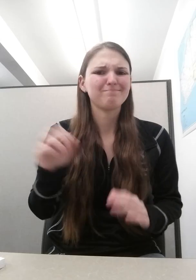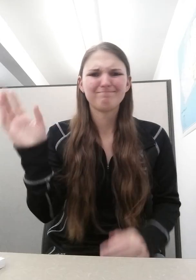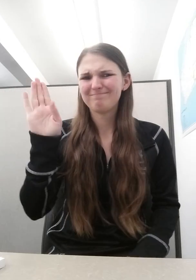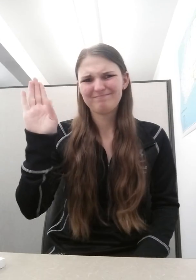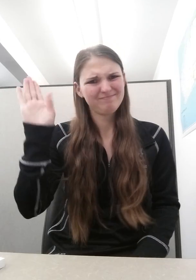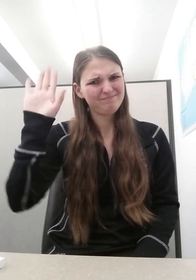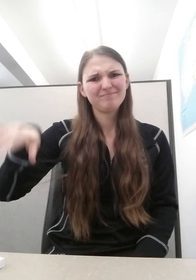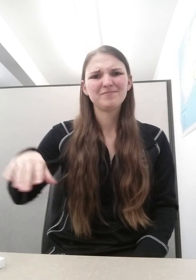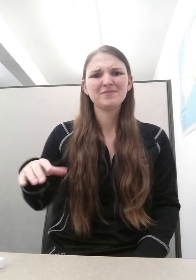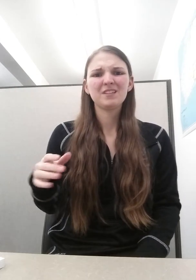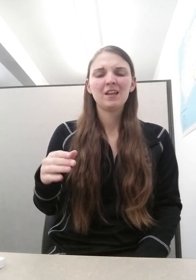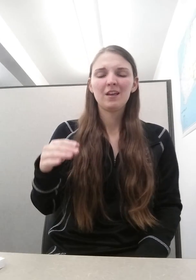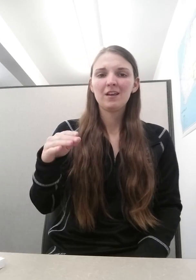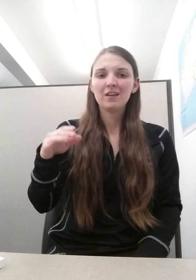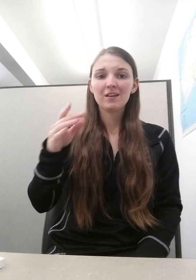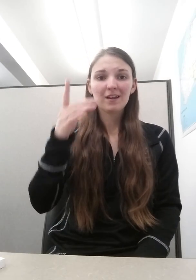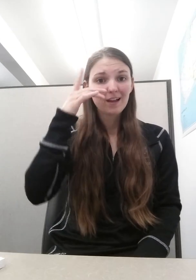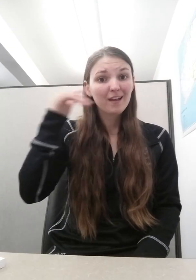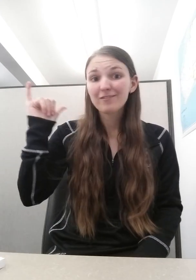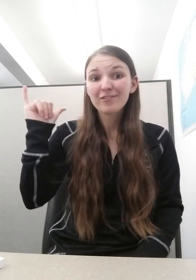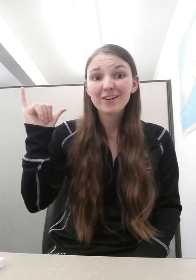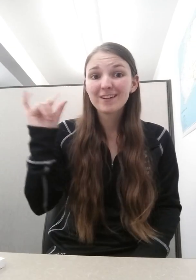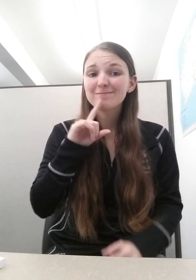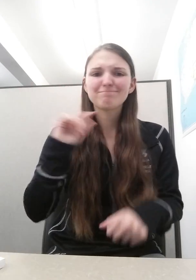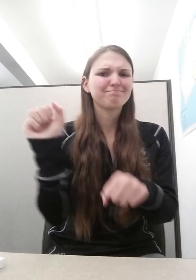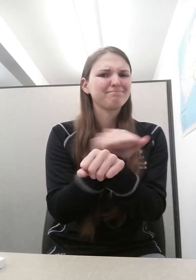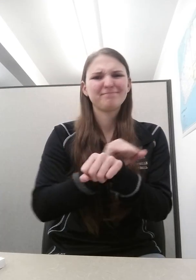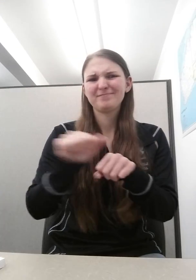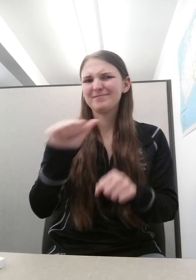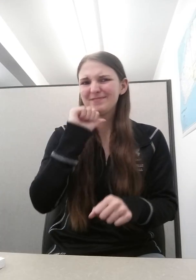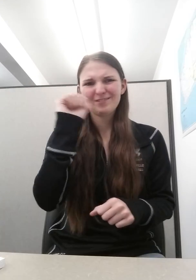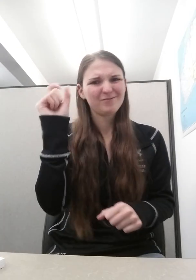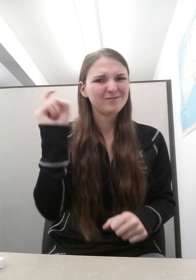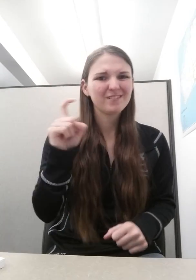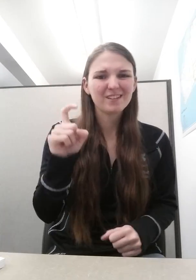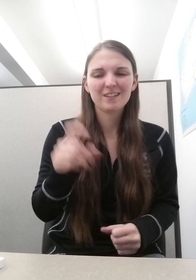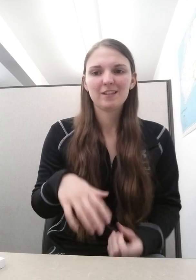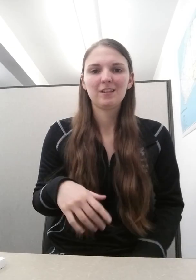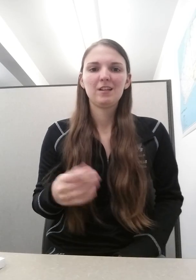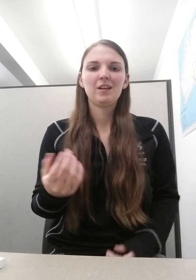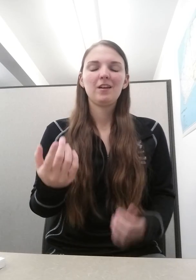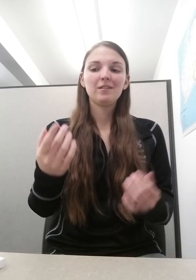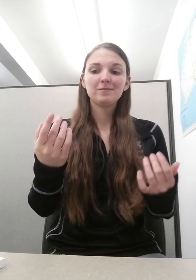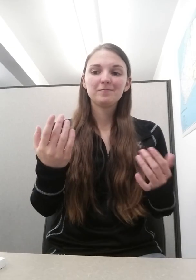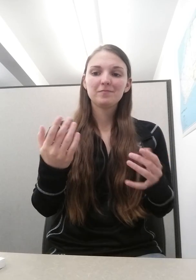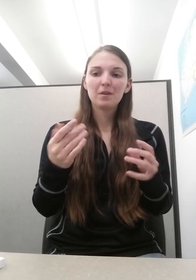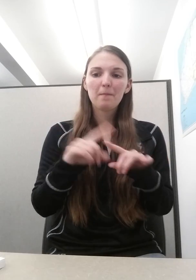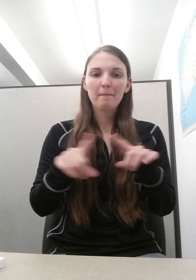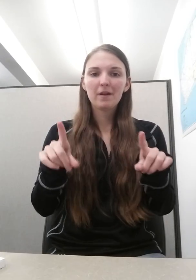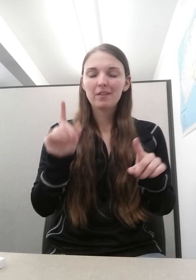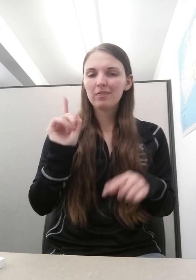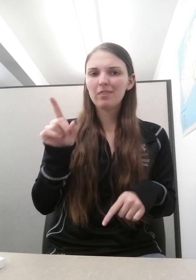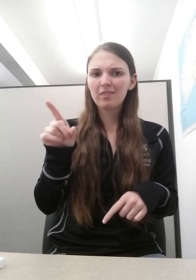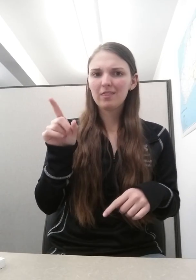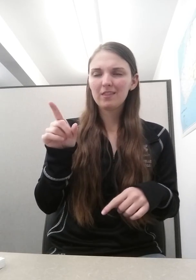today would be if I were going to go to an office and I didn't wear hose, or if a man was going to go to work in a bank and he didn't